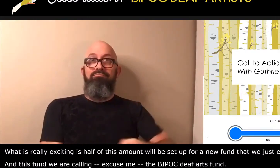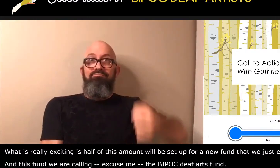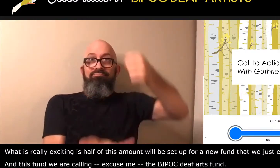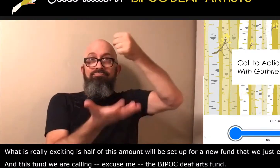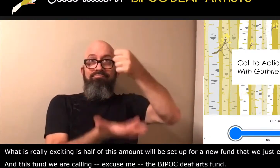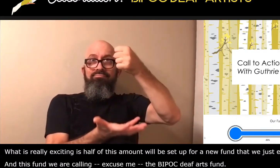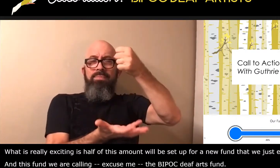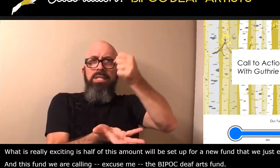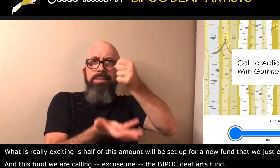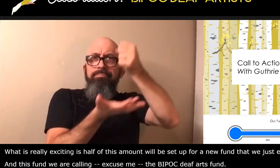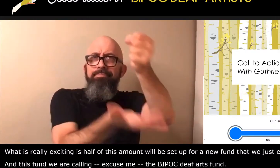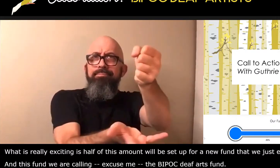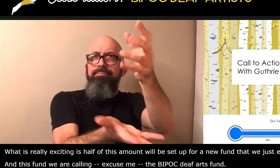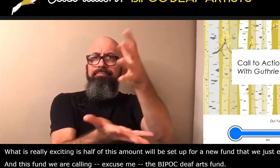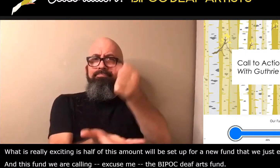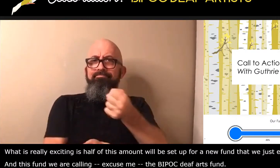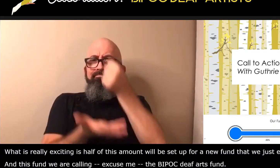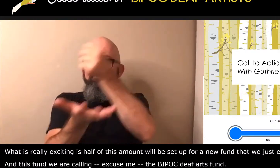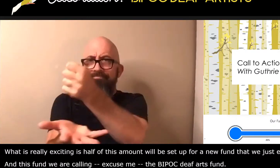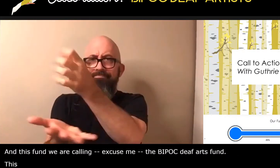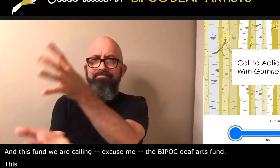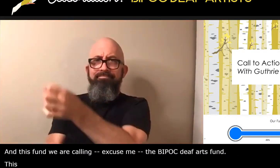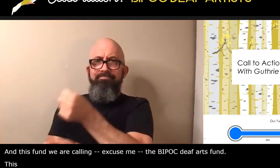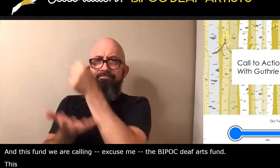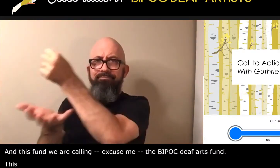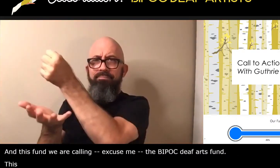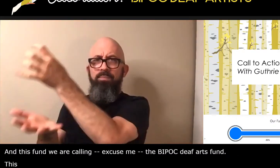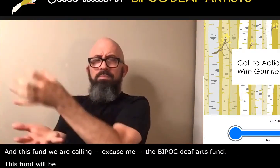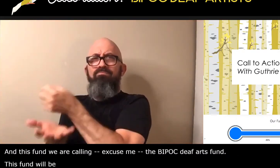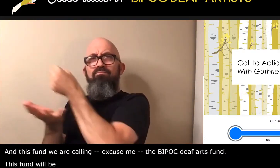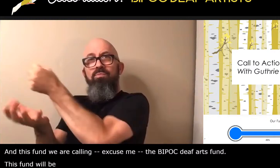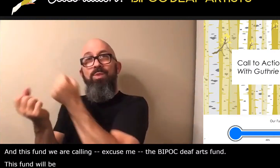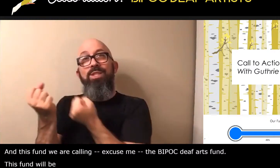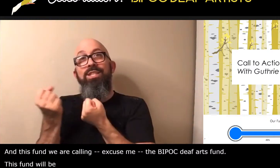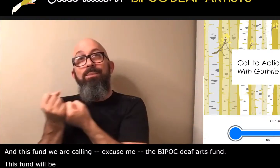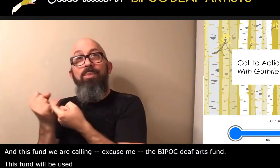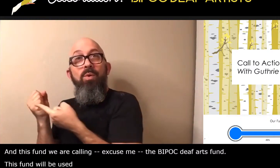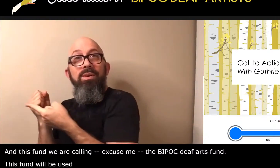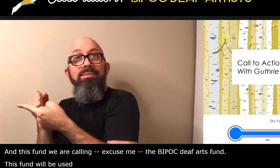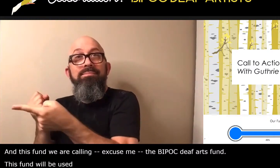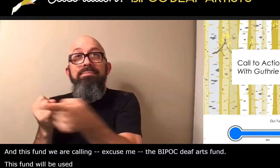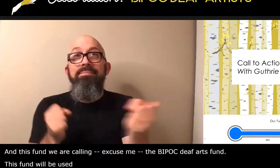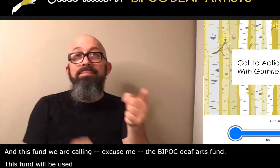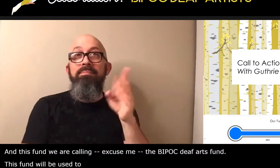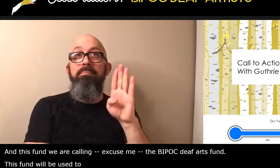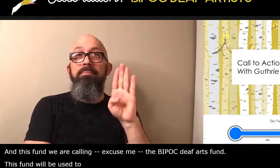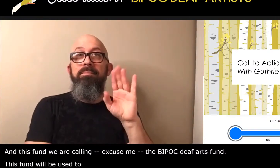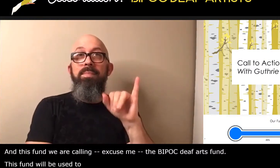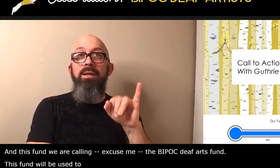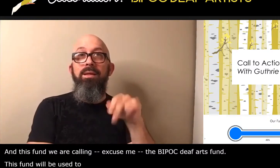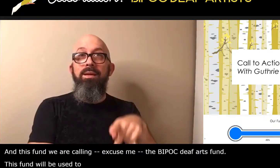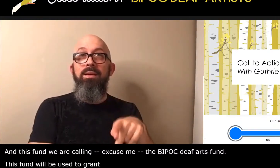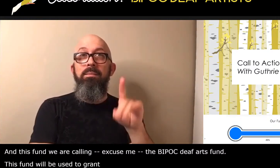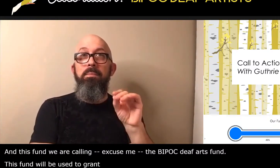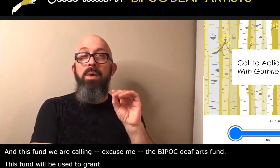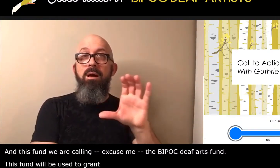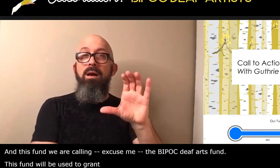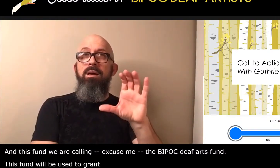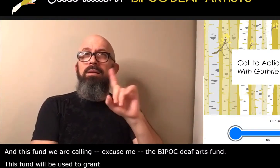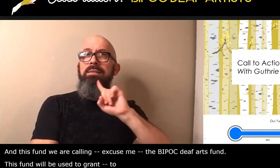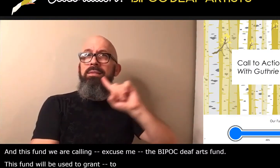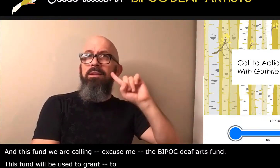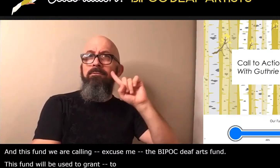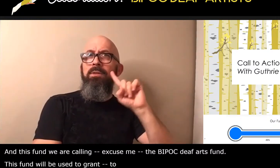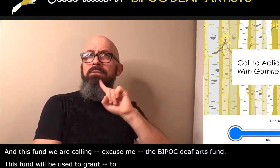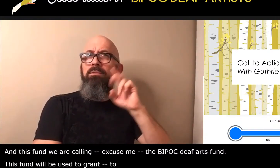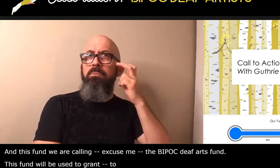This fund will be used to give individual grants to